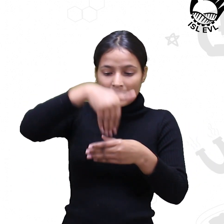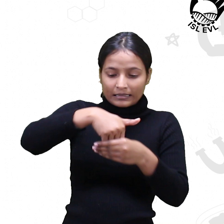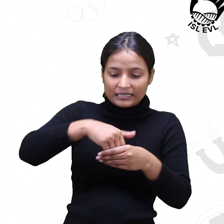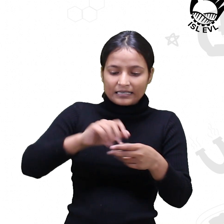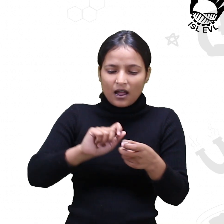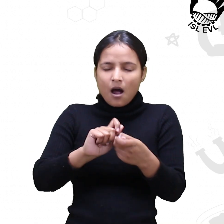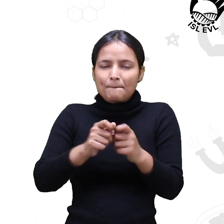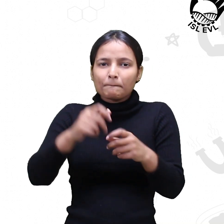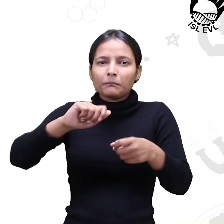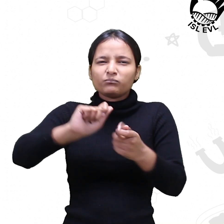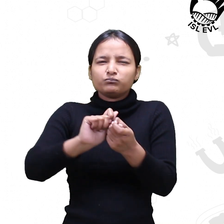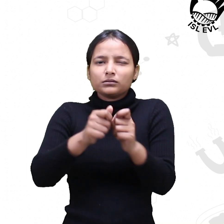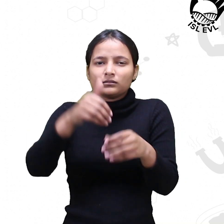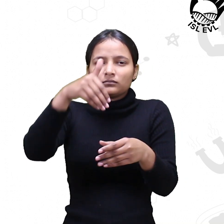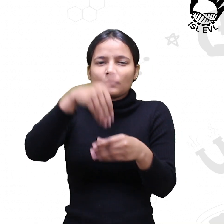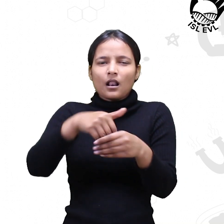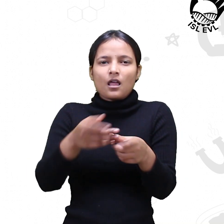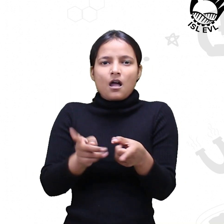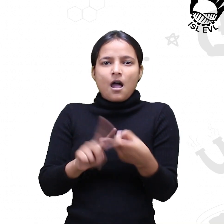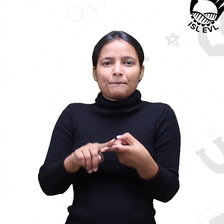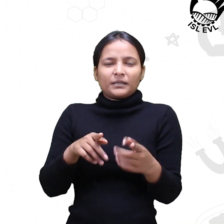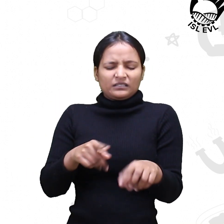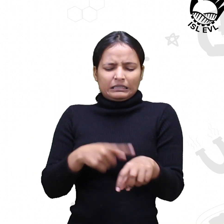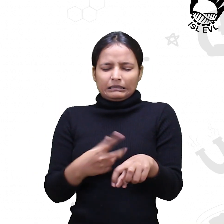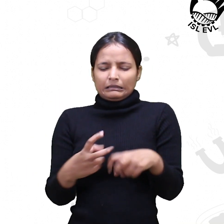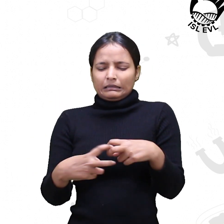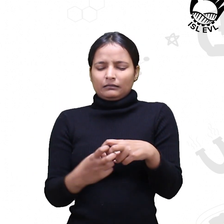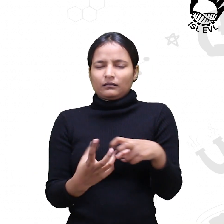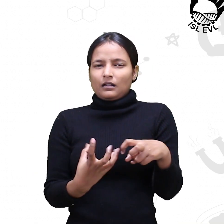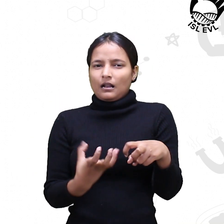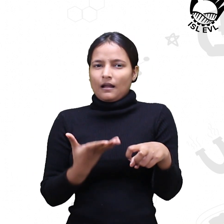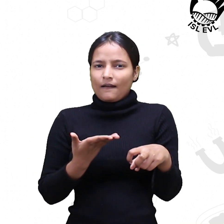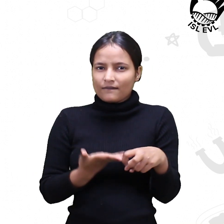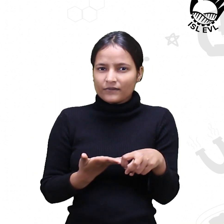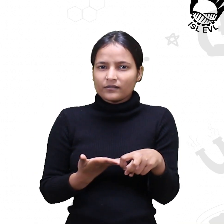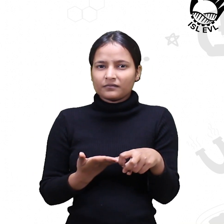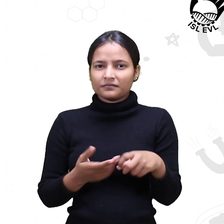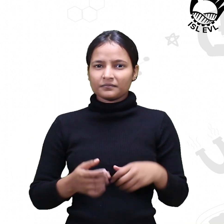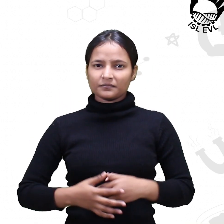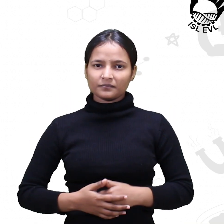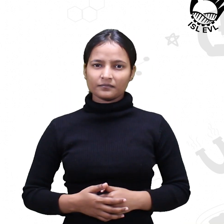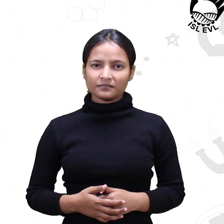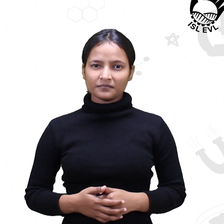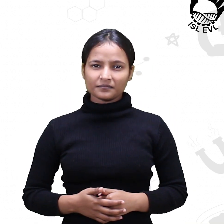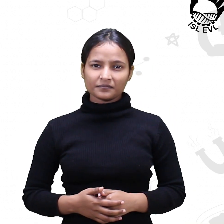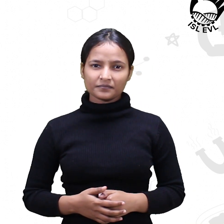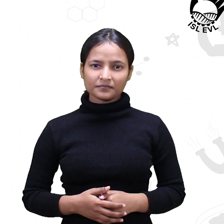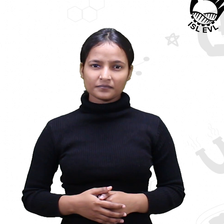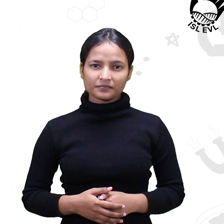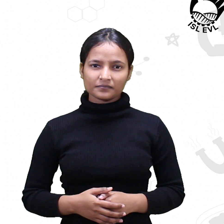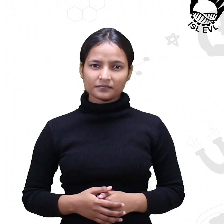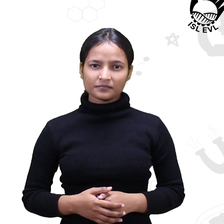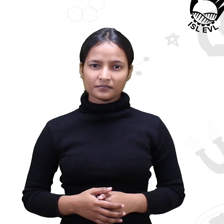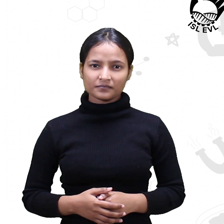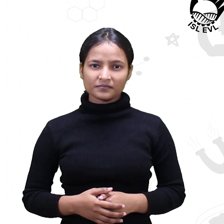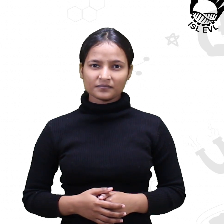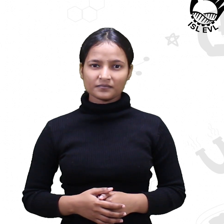cartilage of people. So as a developmental biologist, we thought that this might be